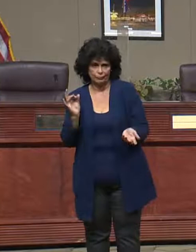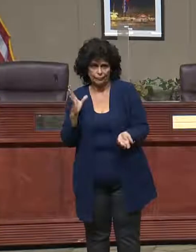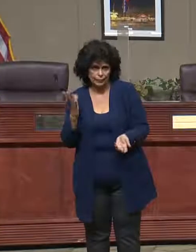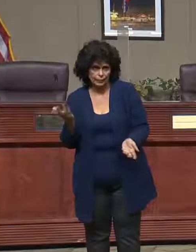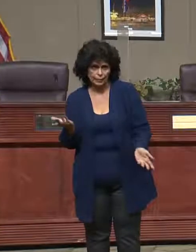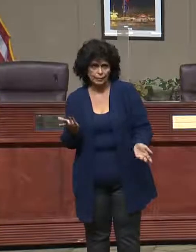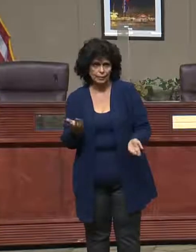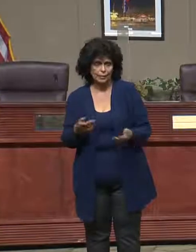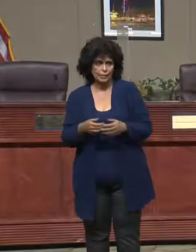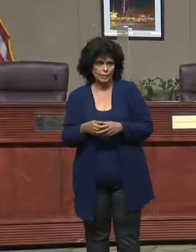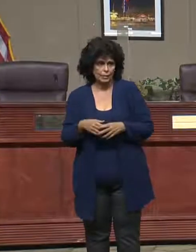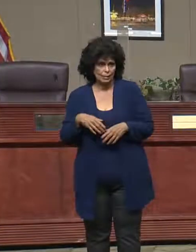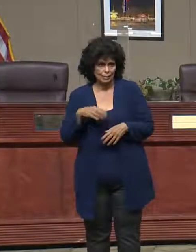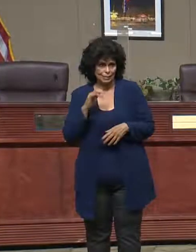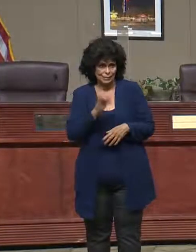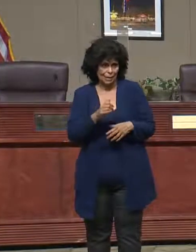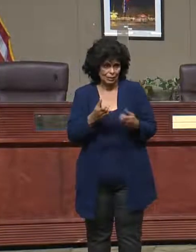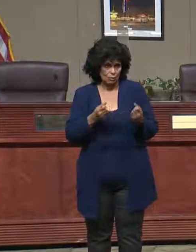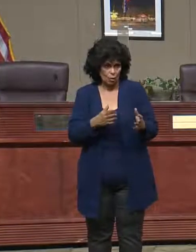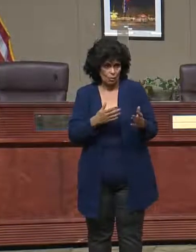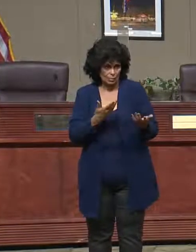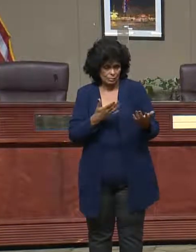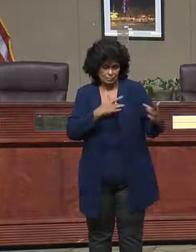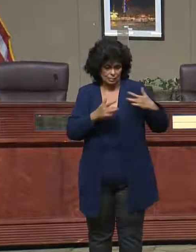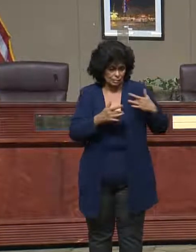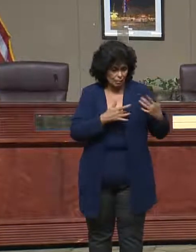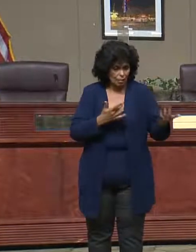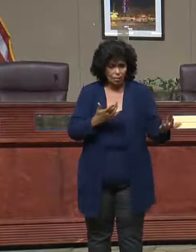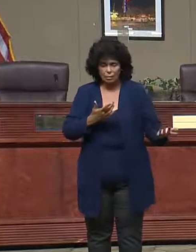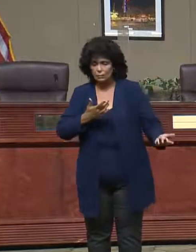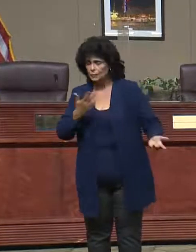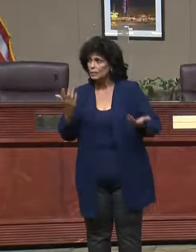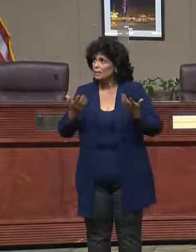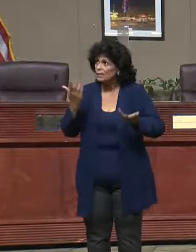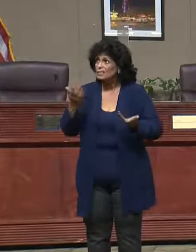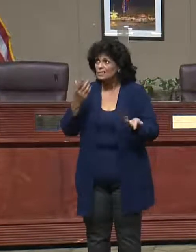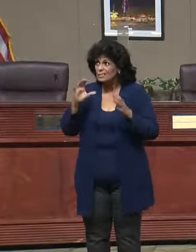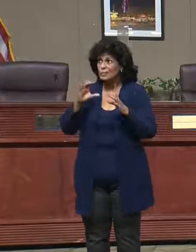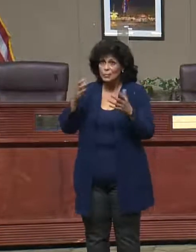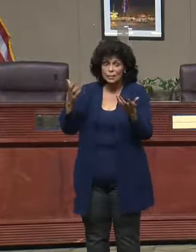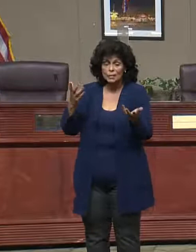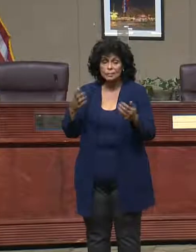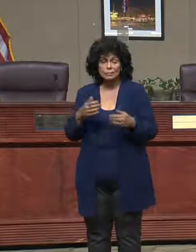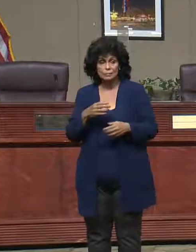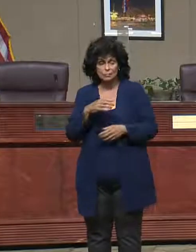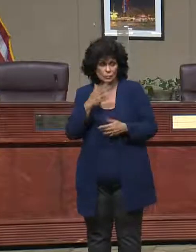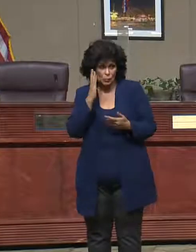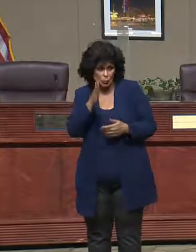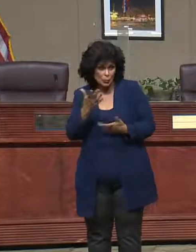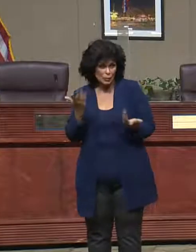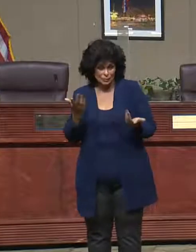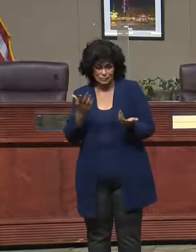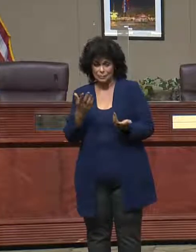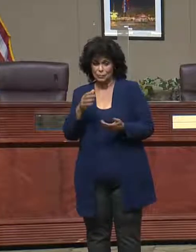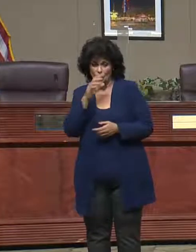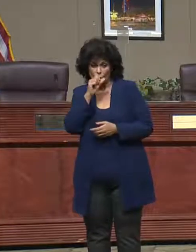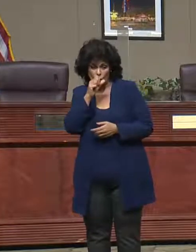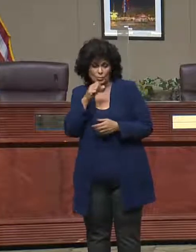cause you heightened alarm or concern about whether or not Orange County will get a fair share?